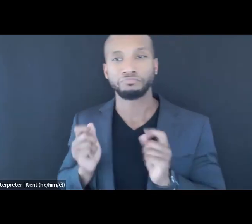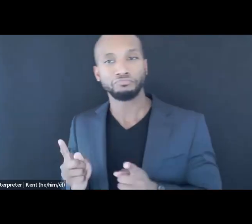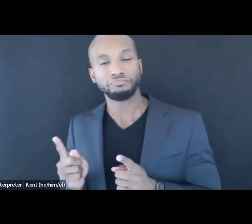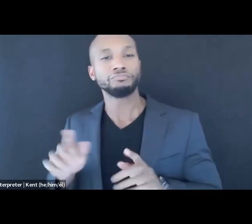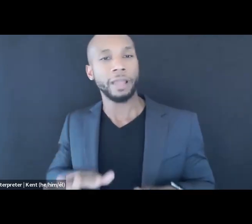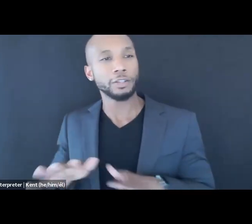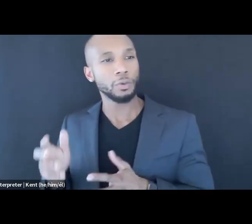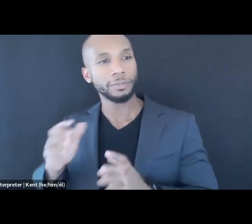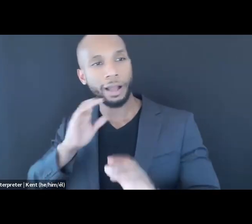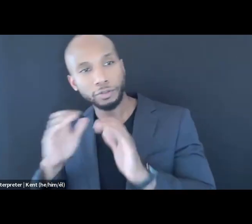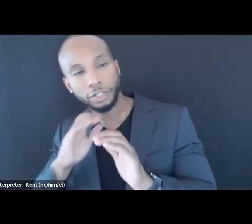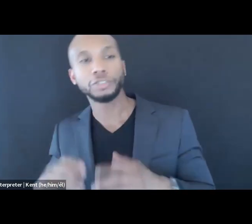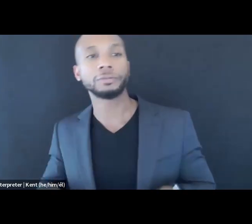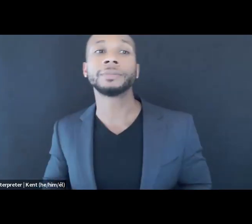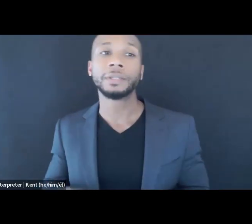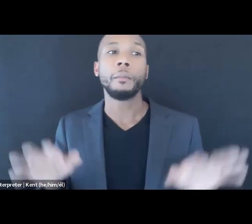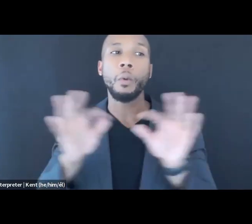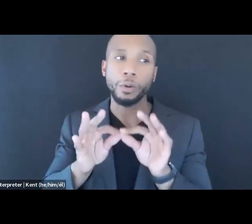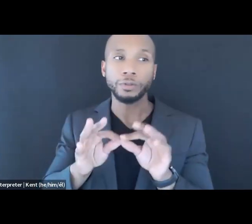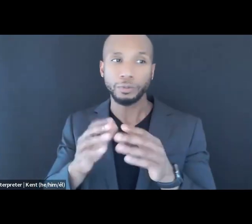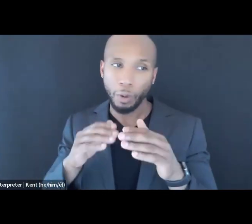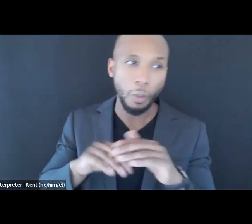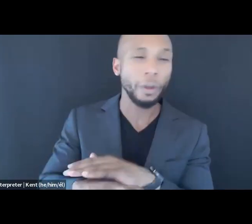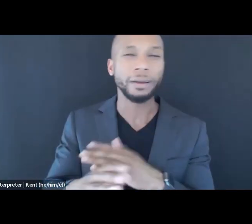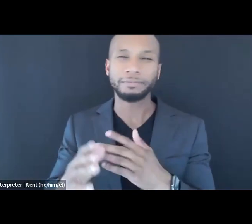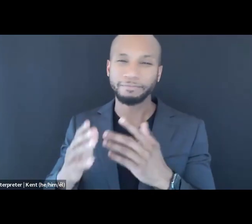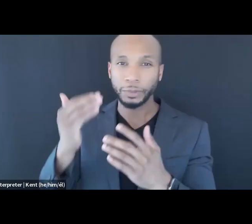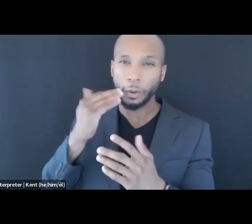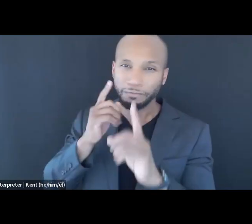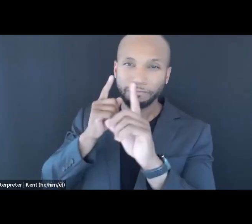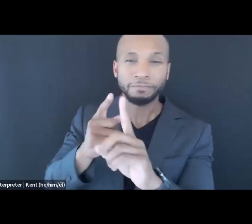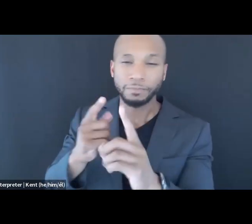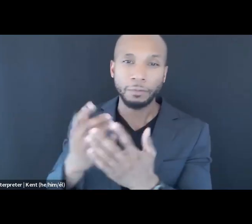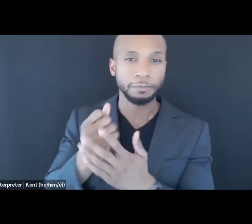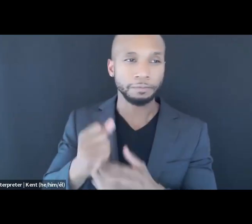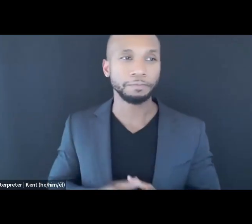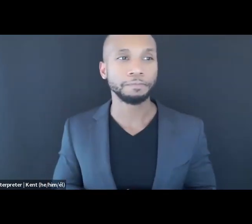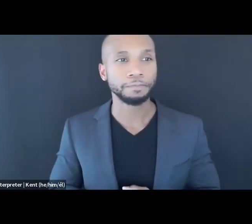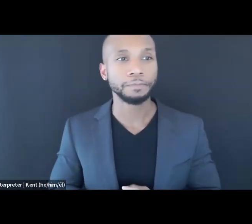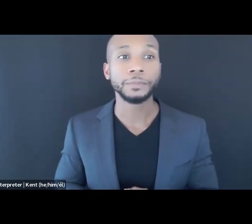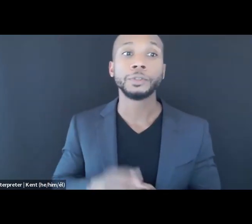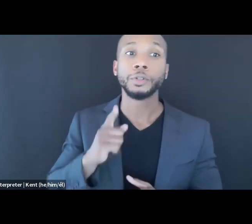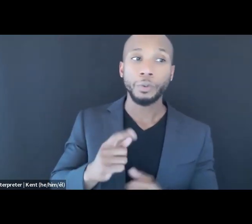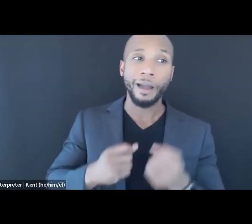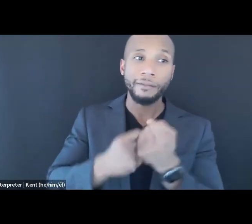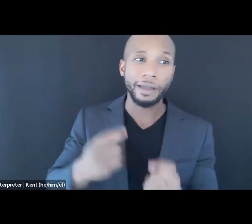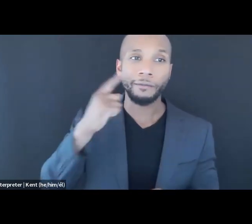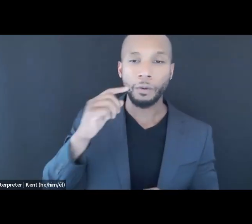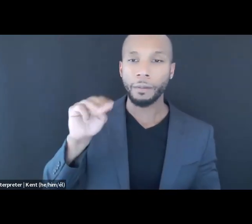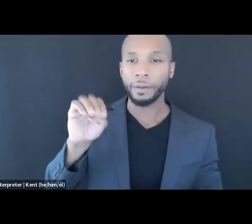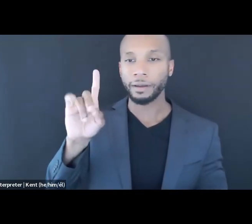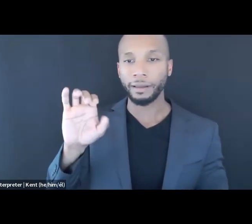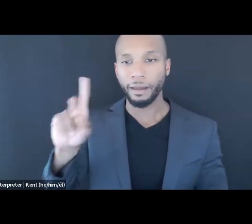casual conversation in passing, it's important to go in, knowing what you aim to achieve. Are you advocating for